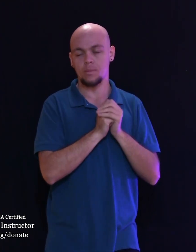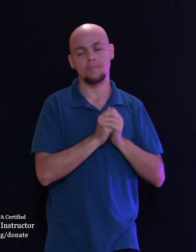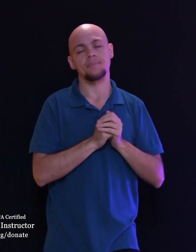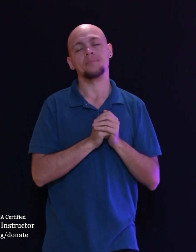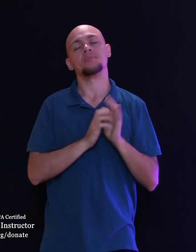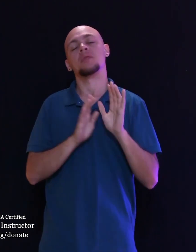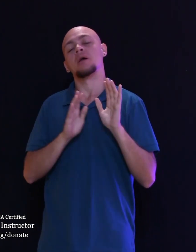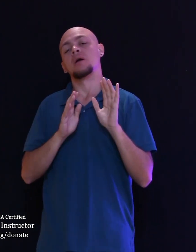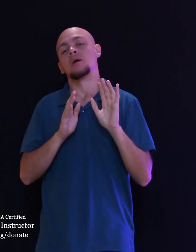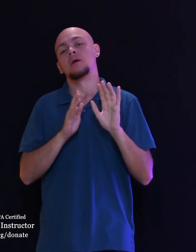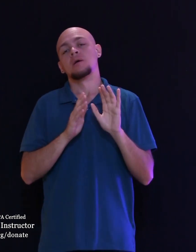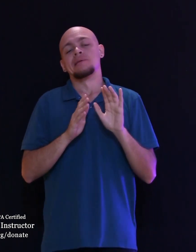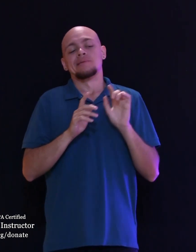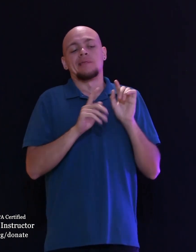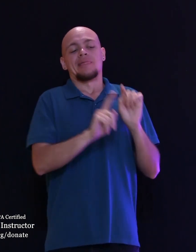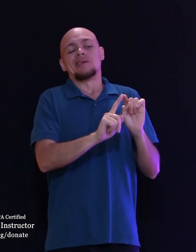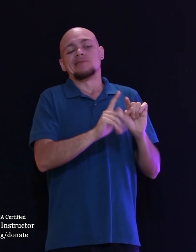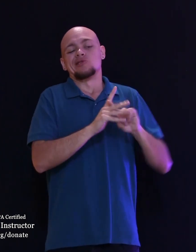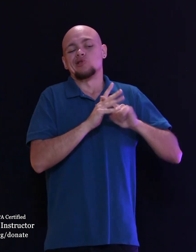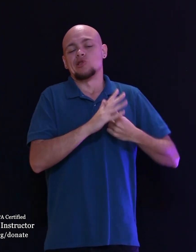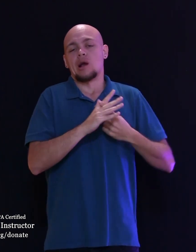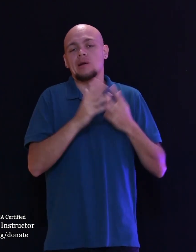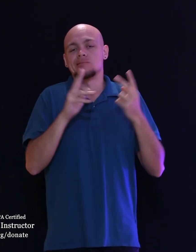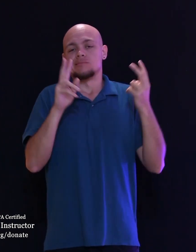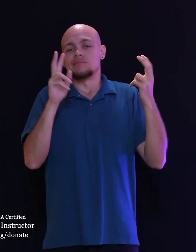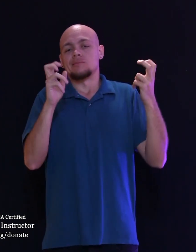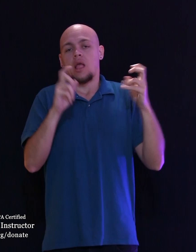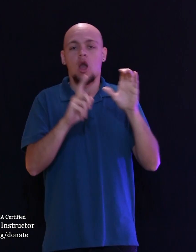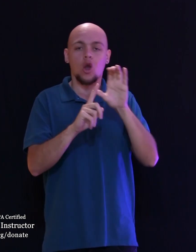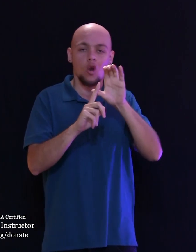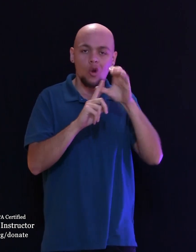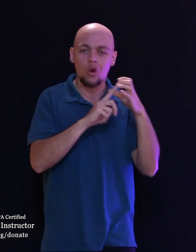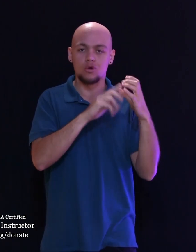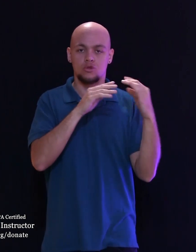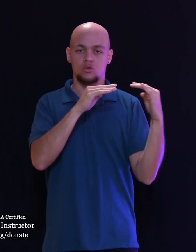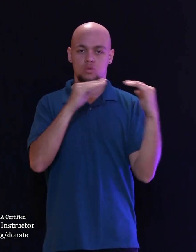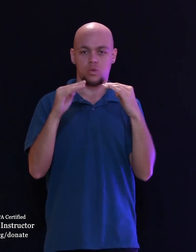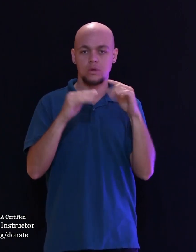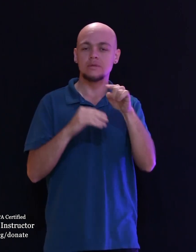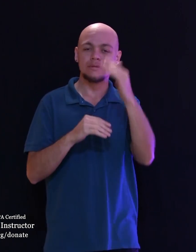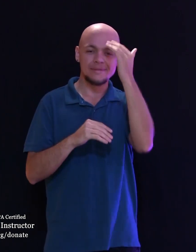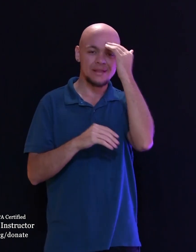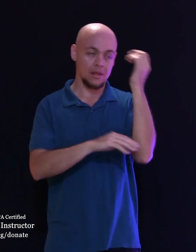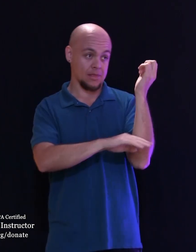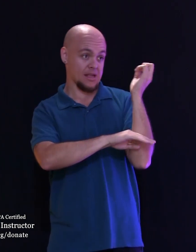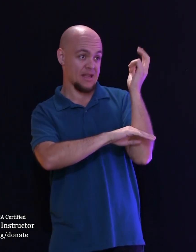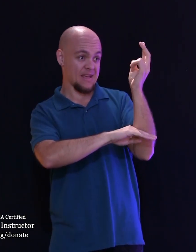This is kind of the beginning of the culture wars. And I'm sure if you've been connected to the